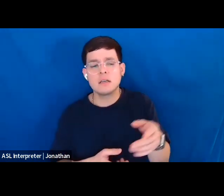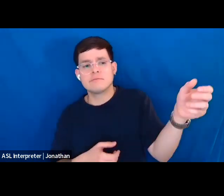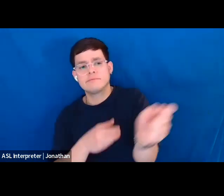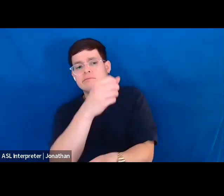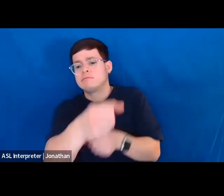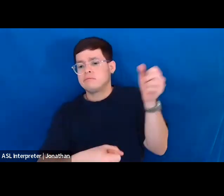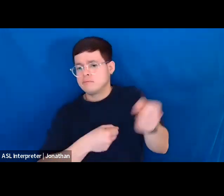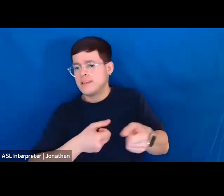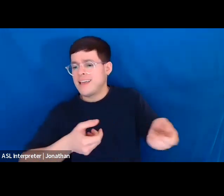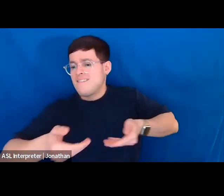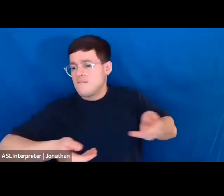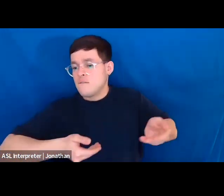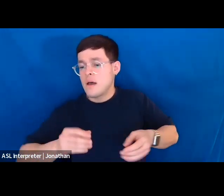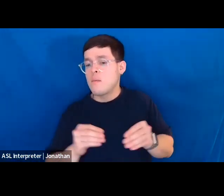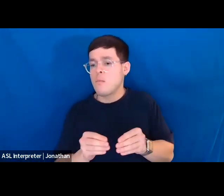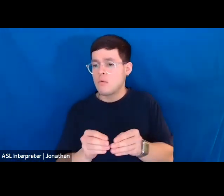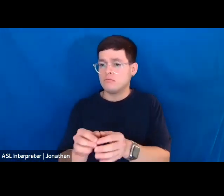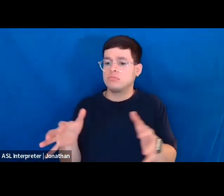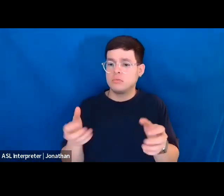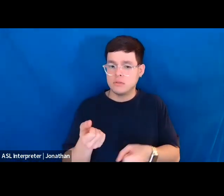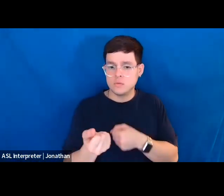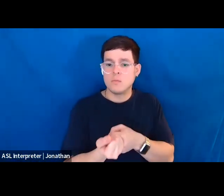in and support?